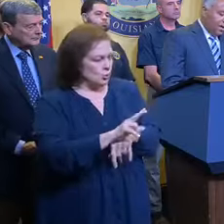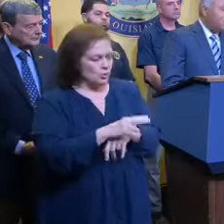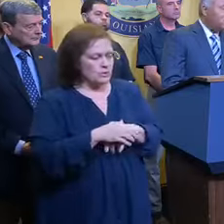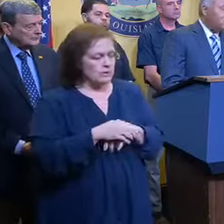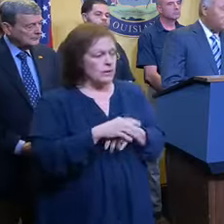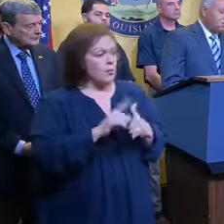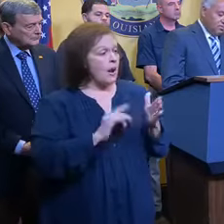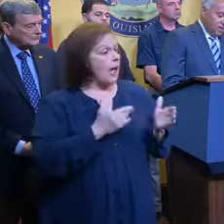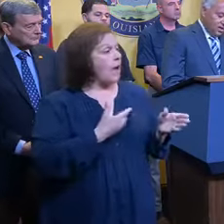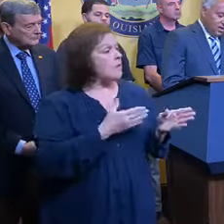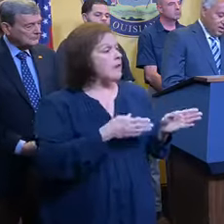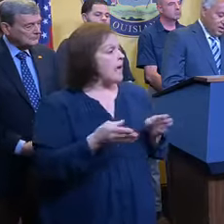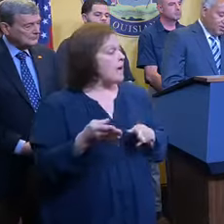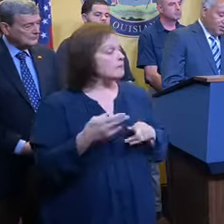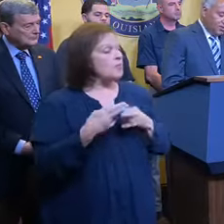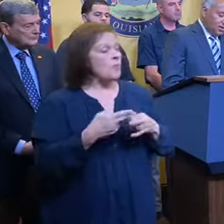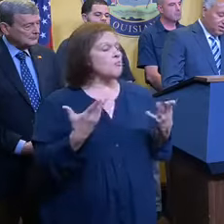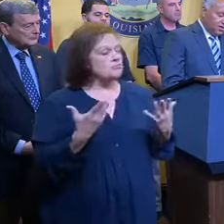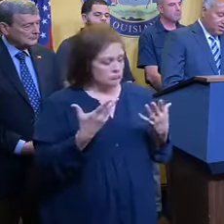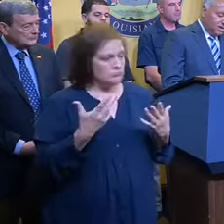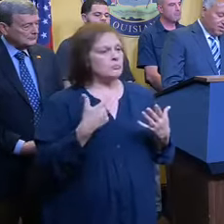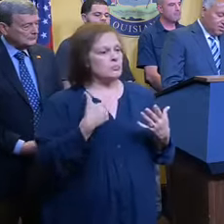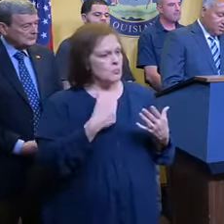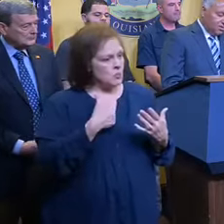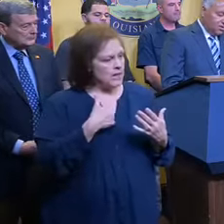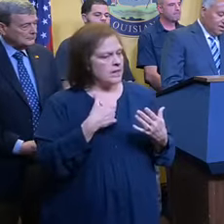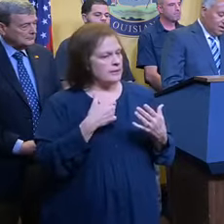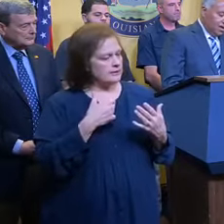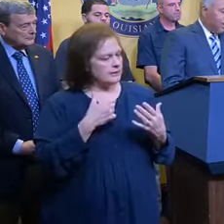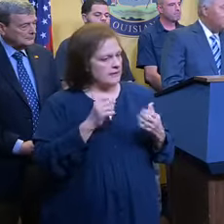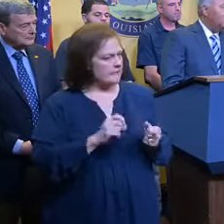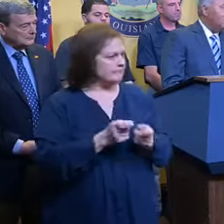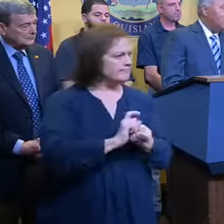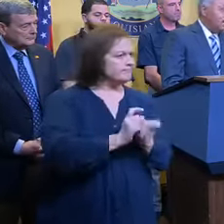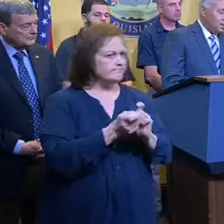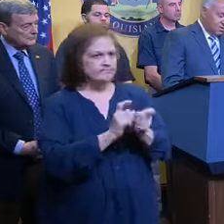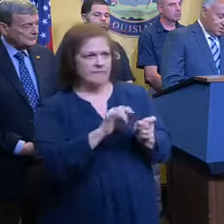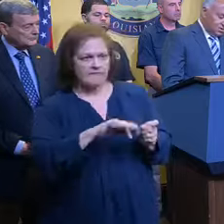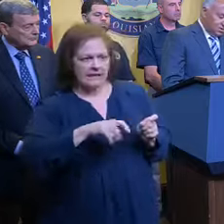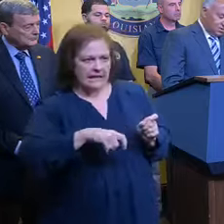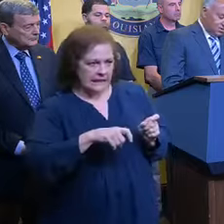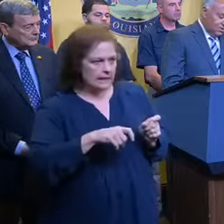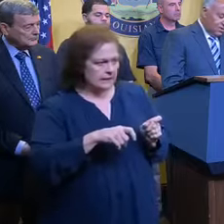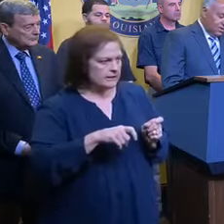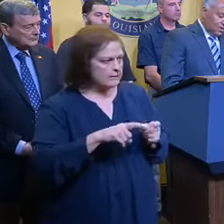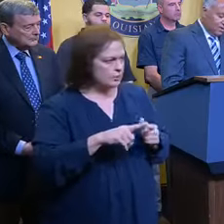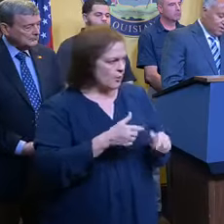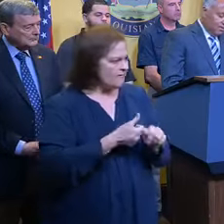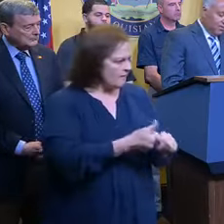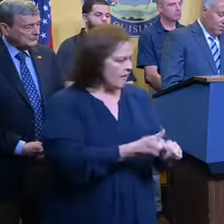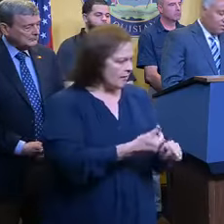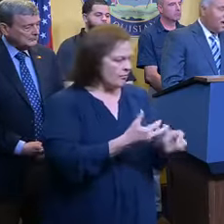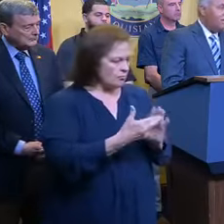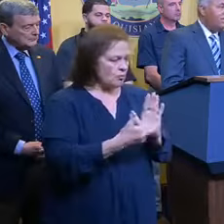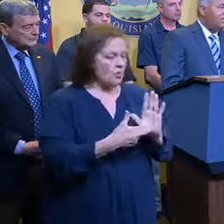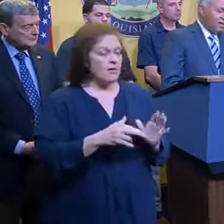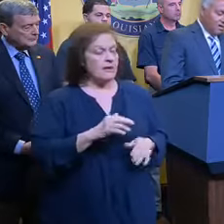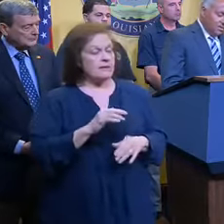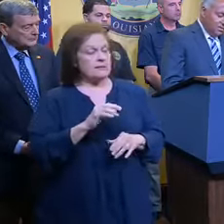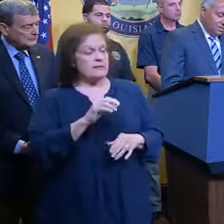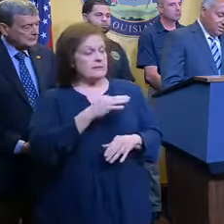operational plan is flexible enough to address all scenarios and any contingencies. The safety of our